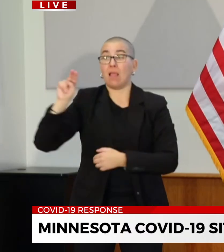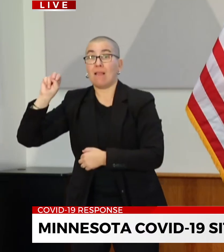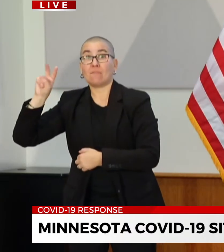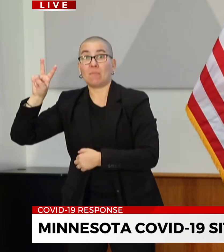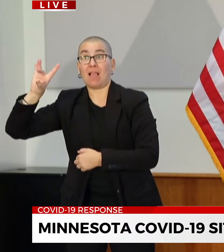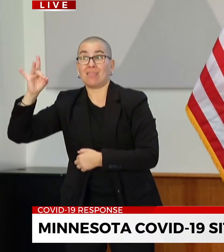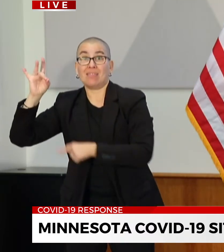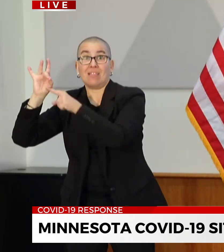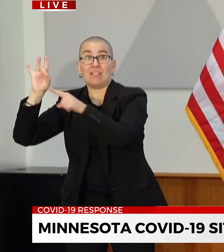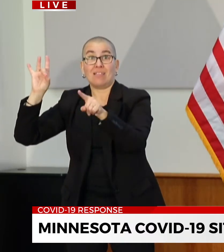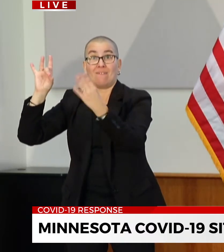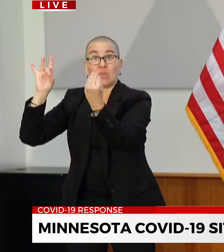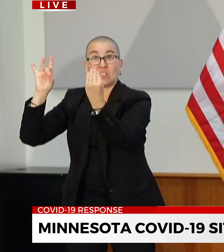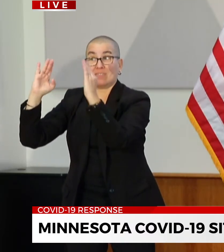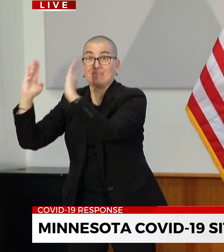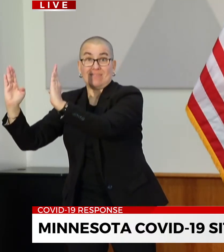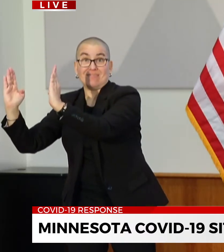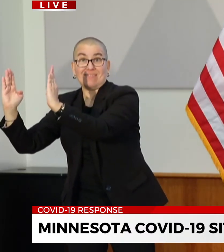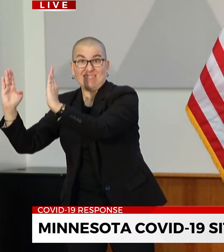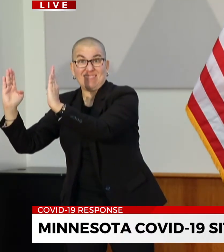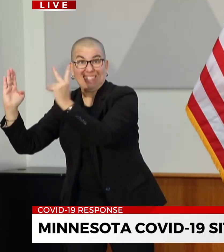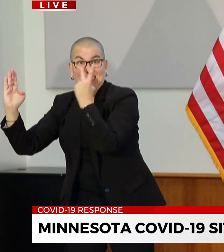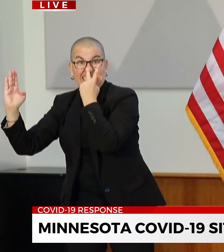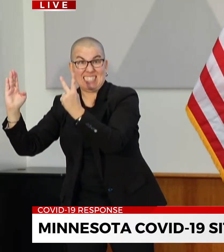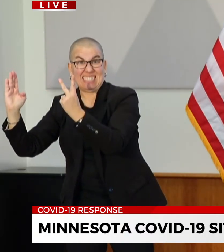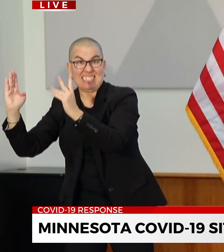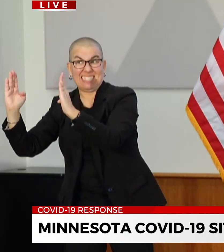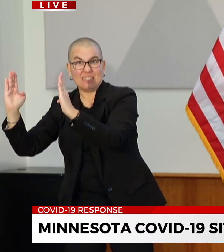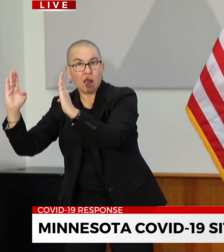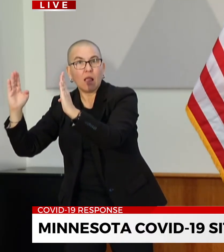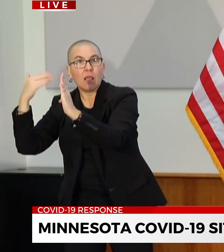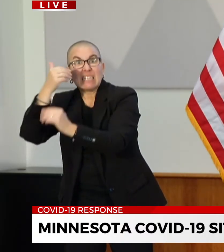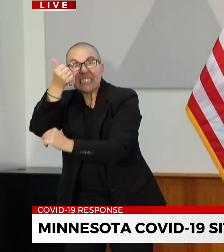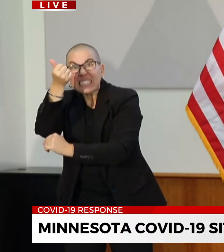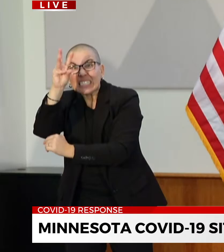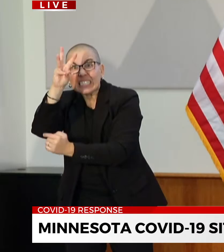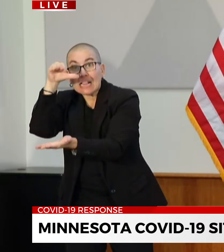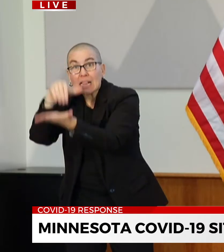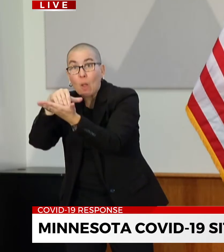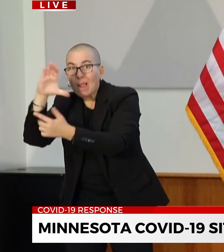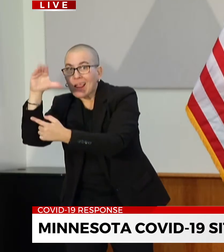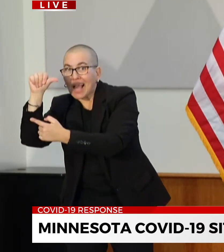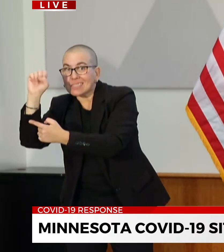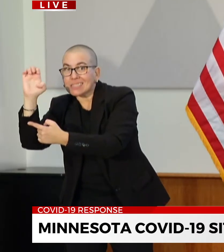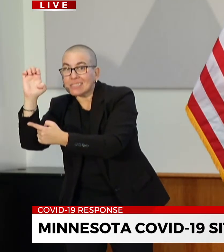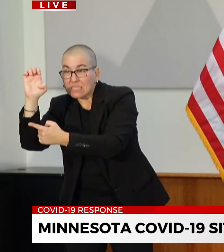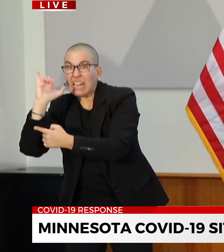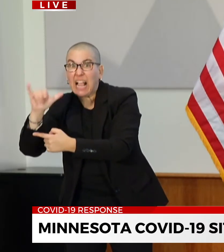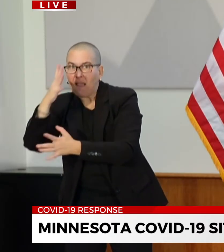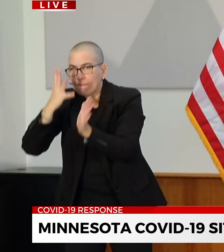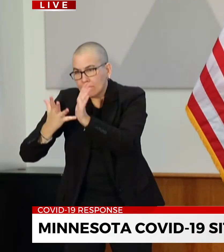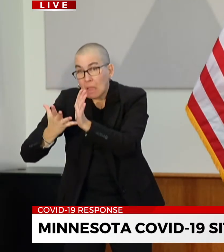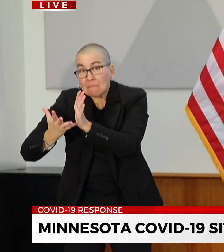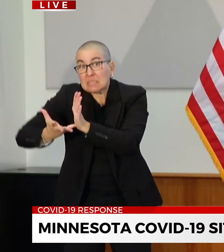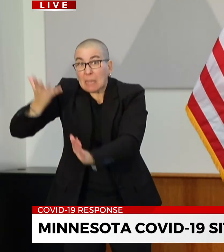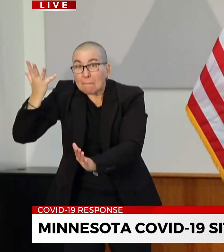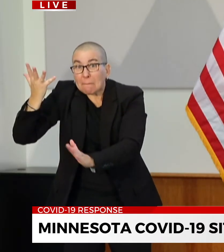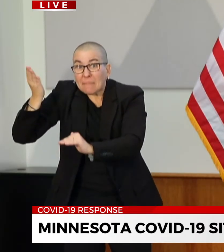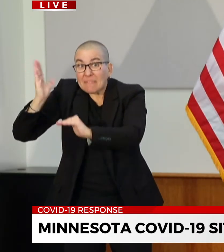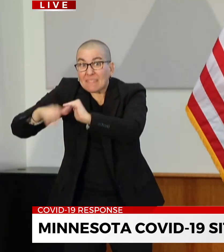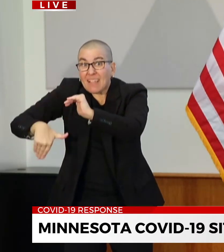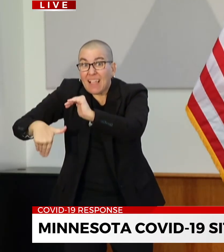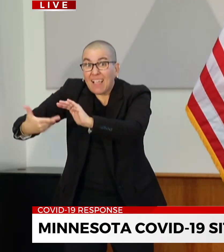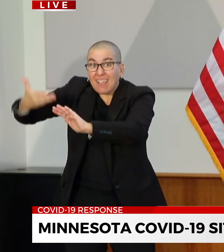over 46,000 cases in that week. That is more than 9 times the previous peak that we saw in May,